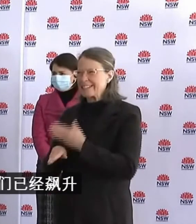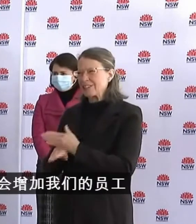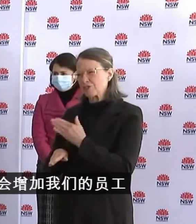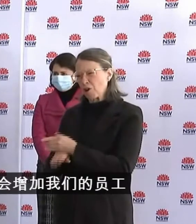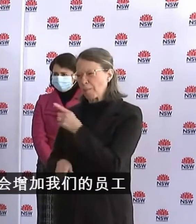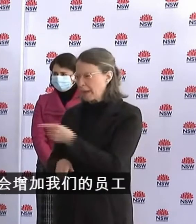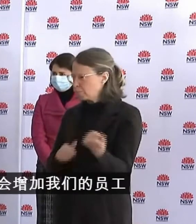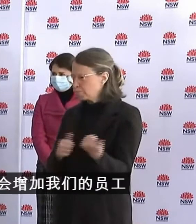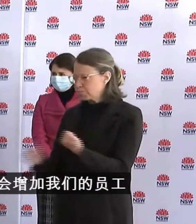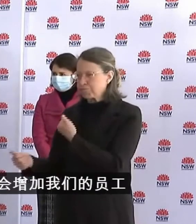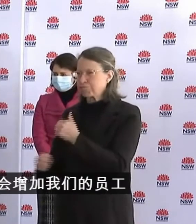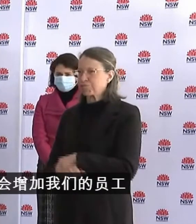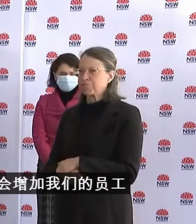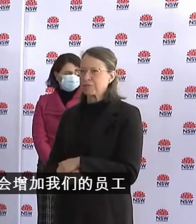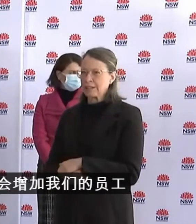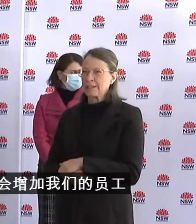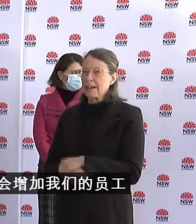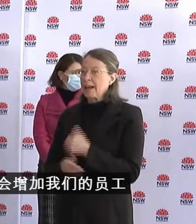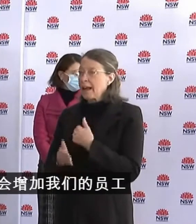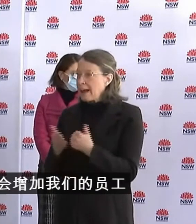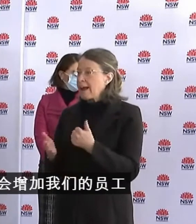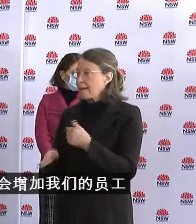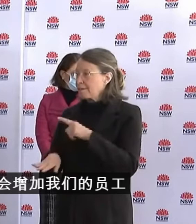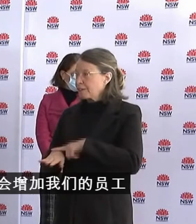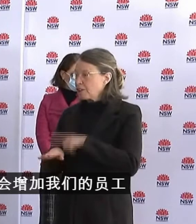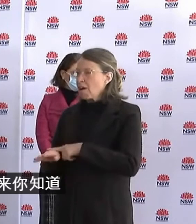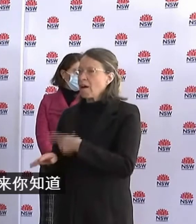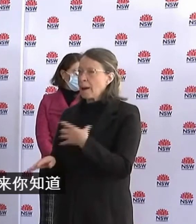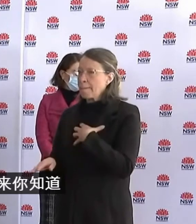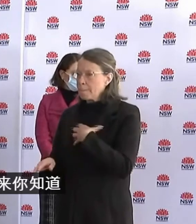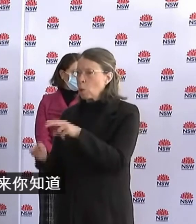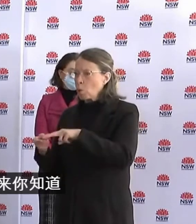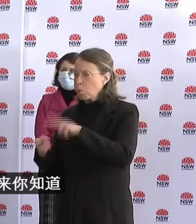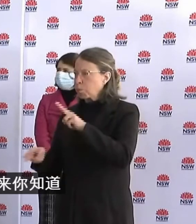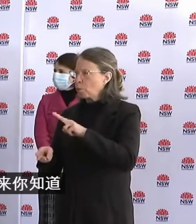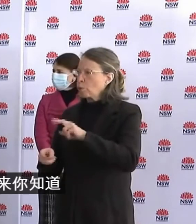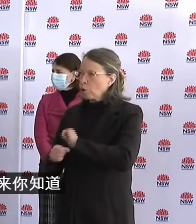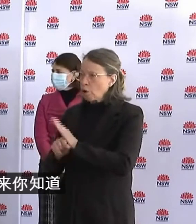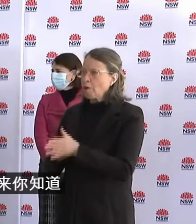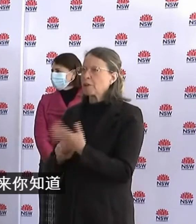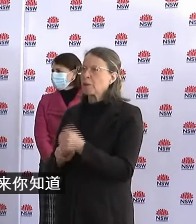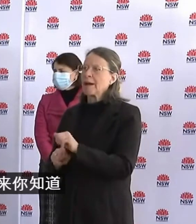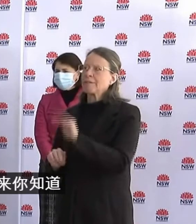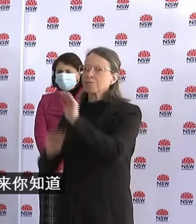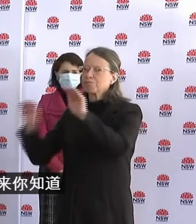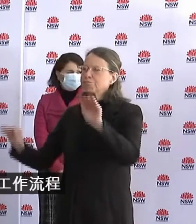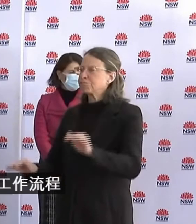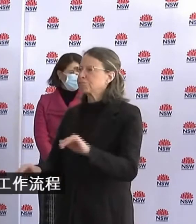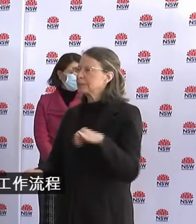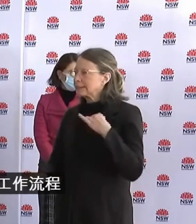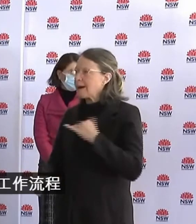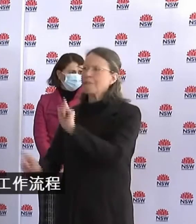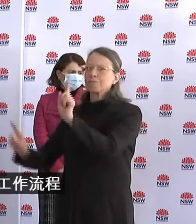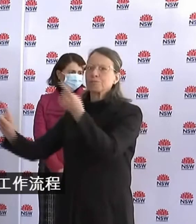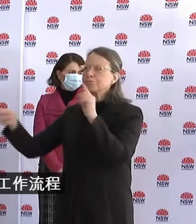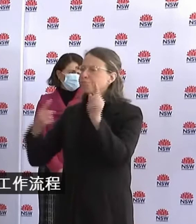surged, every time we have a surge in cases, we surge our staff. We've got people on call who come in, throughout